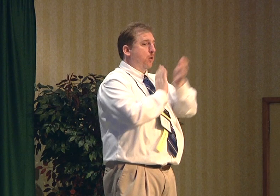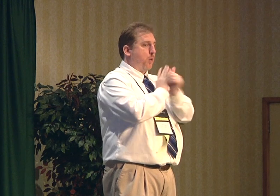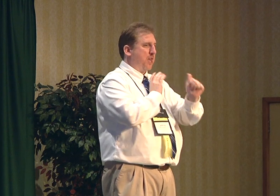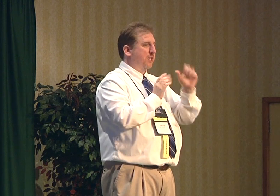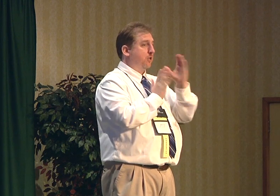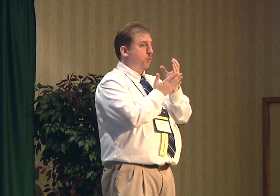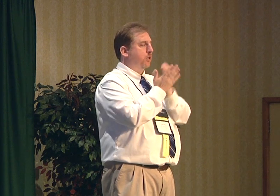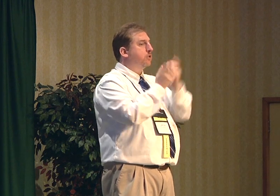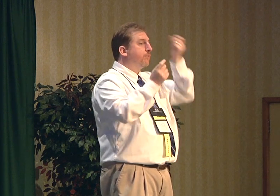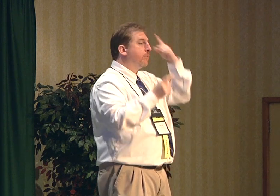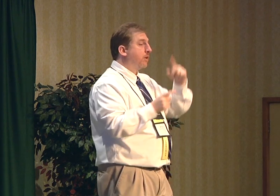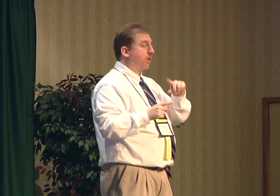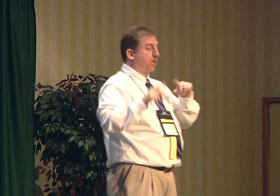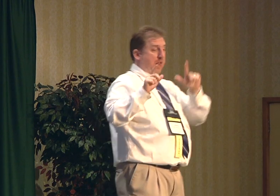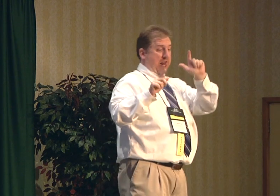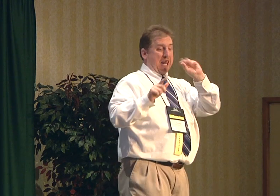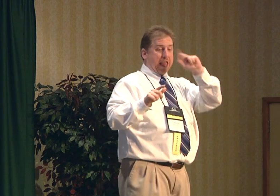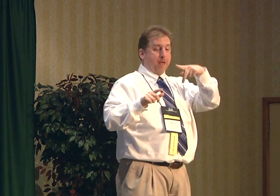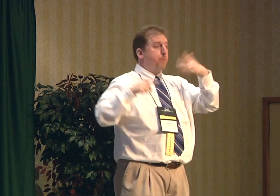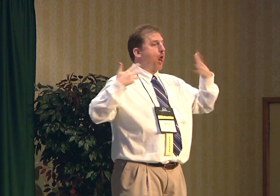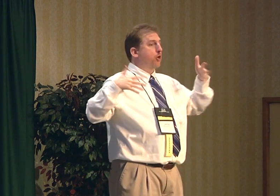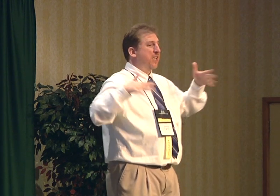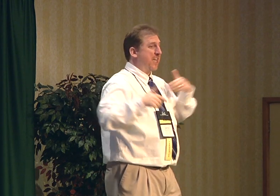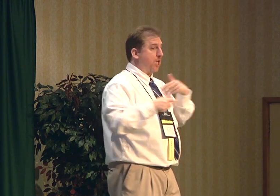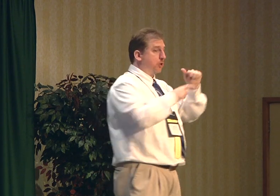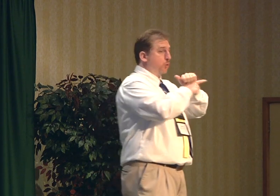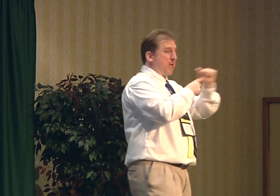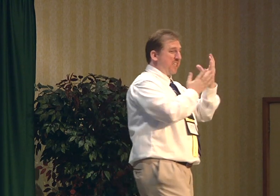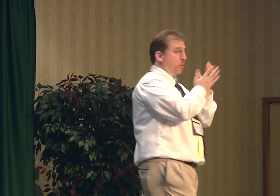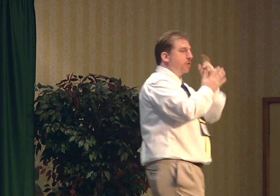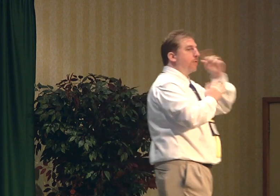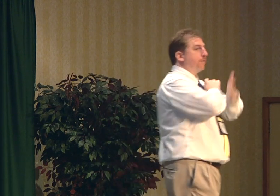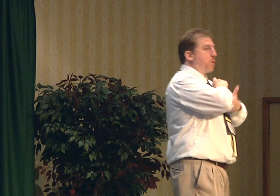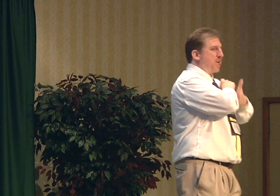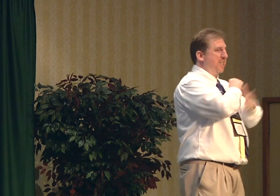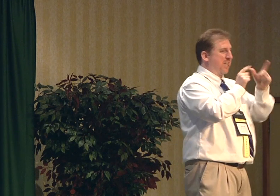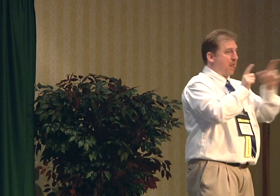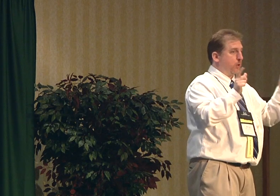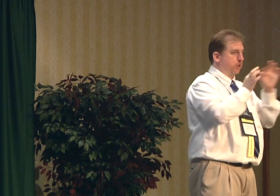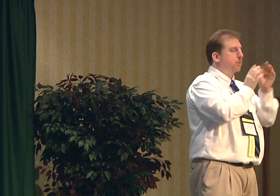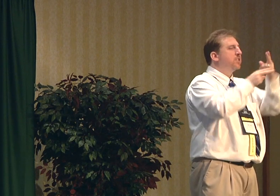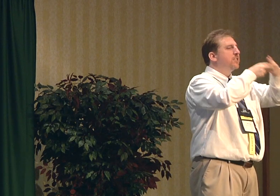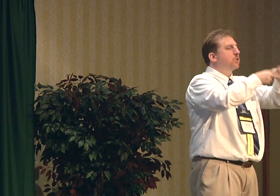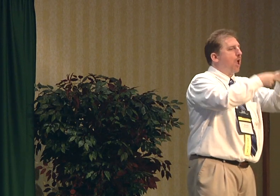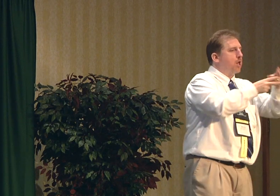It's designed to be a very high quality course. LAMP already has a training course for foreign language interpreters,